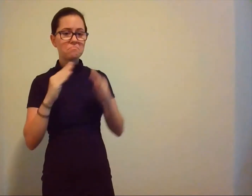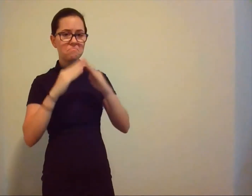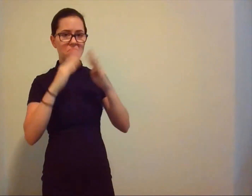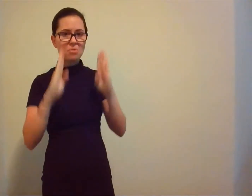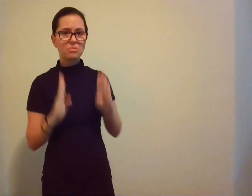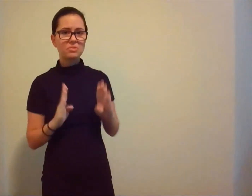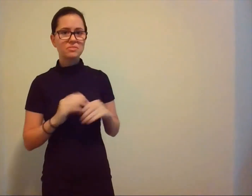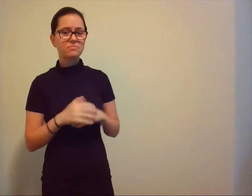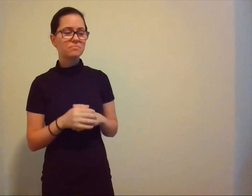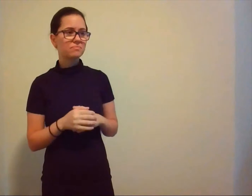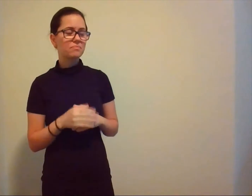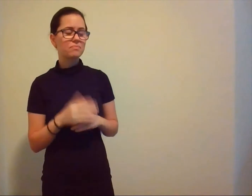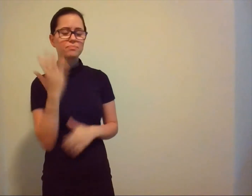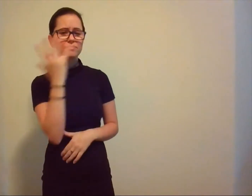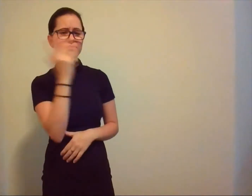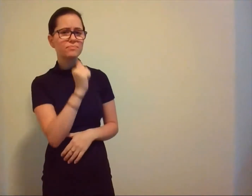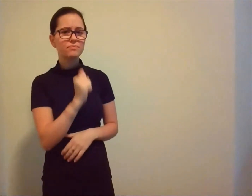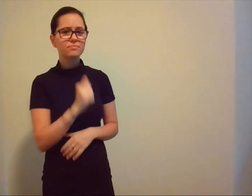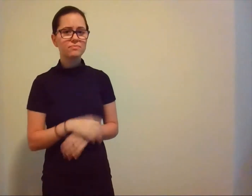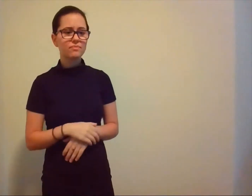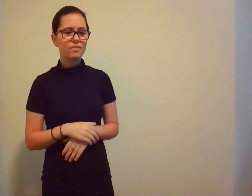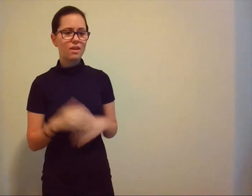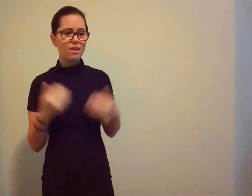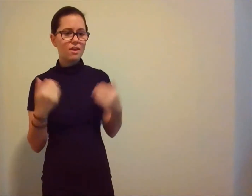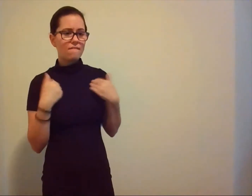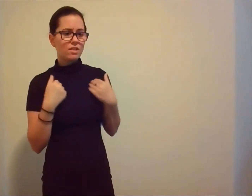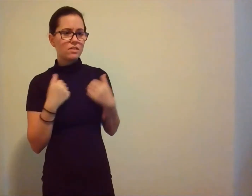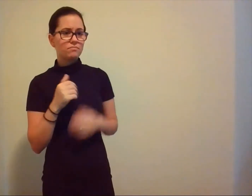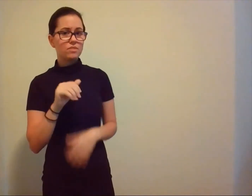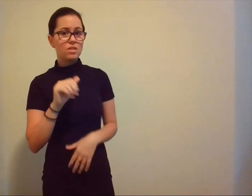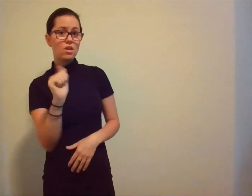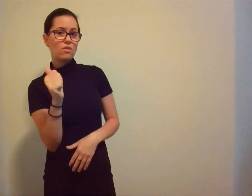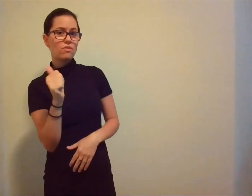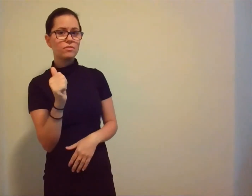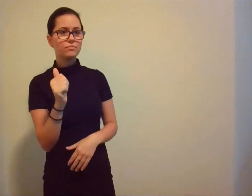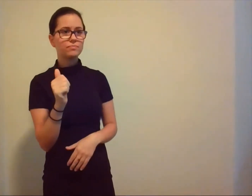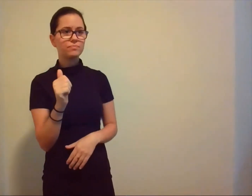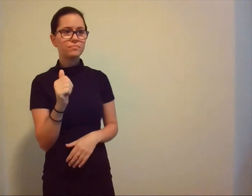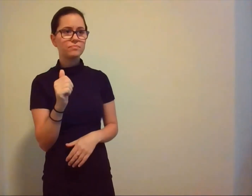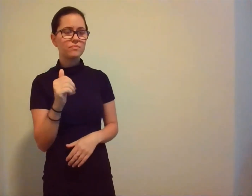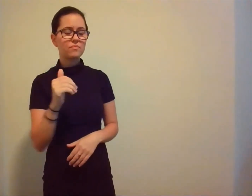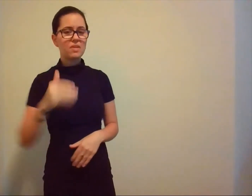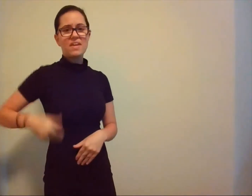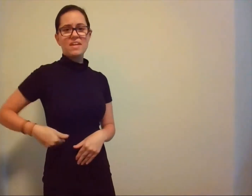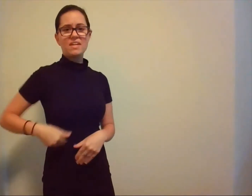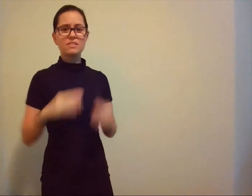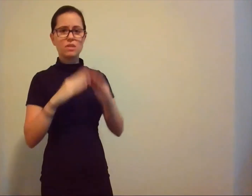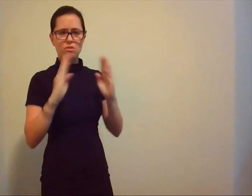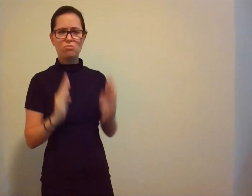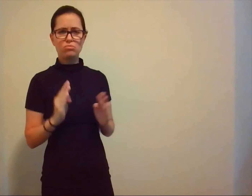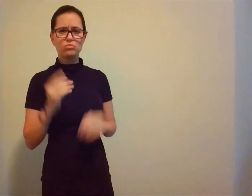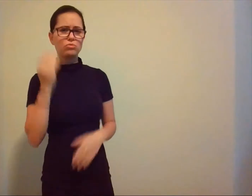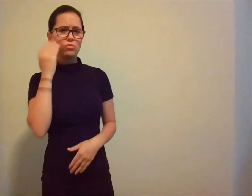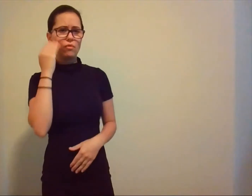house. And I do need, and I will go into more detail about how this house was set up, because the surroundings were quite